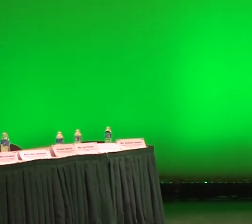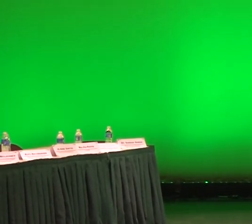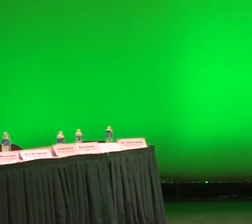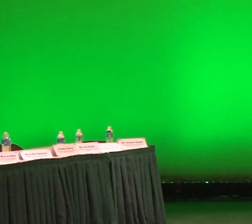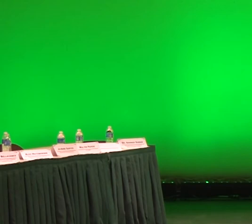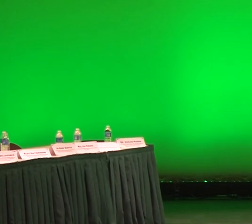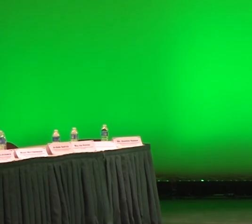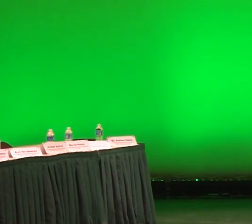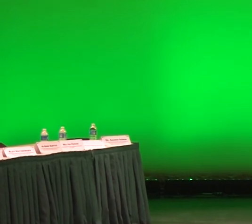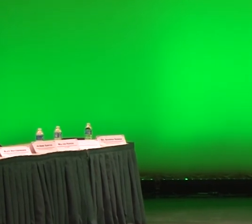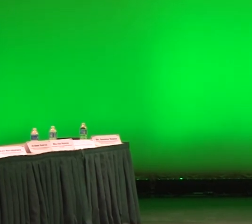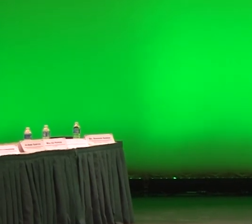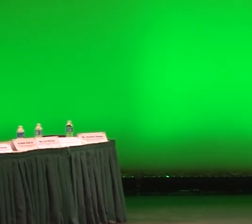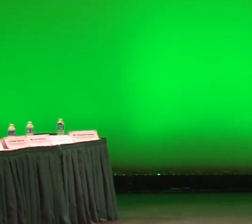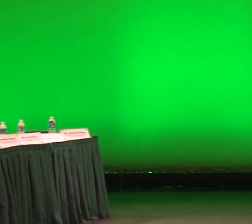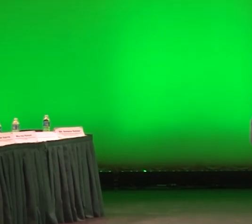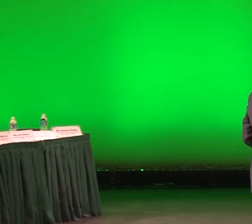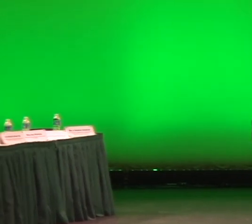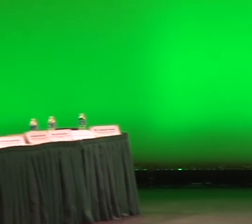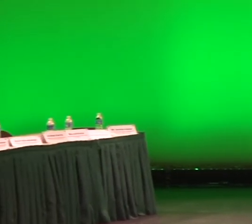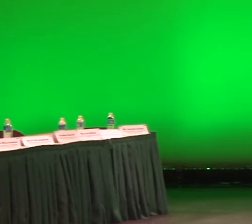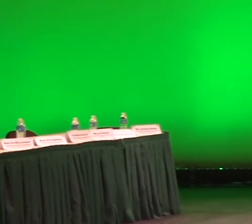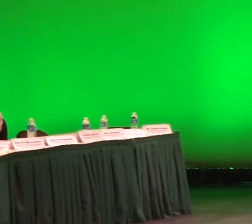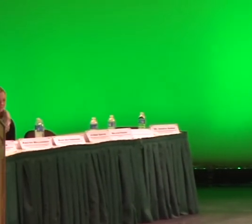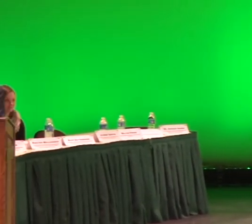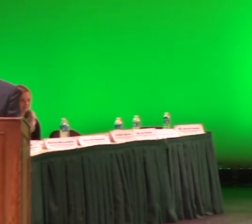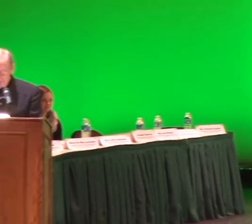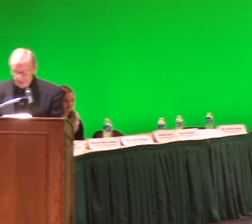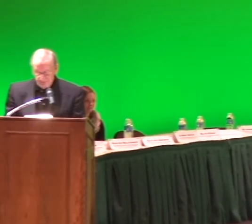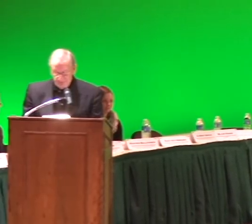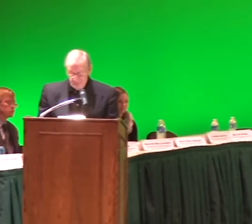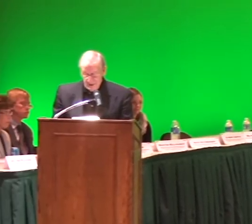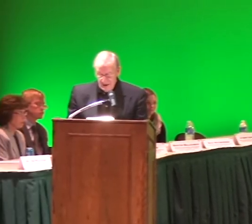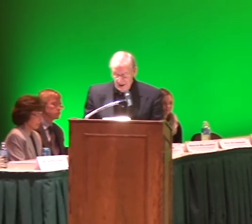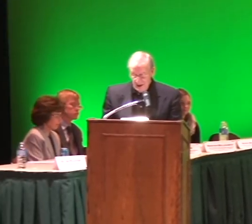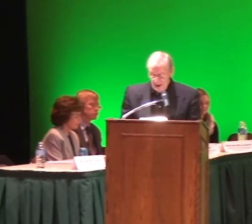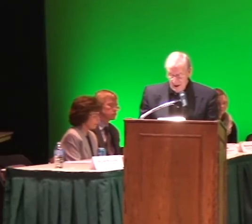This one here? Yeah. I'm going to go backwards.